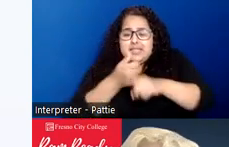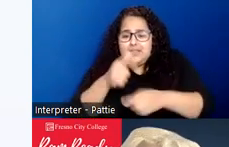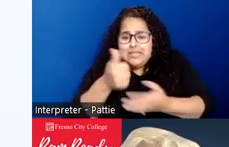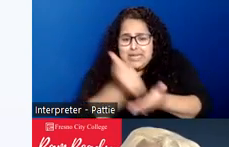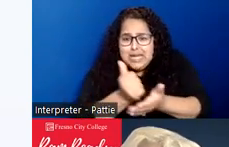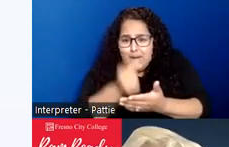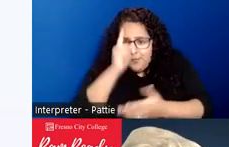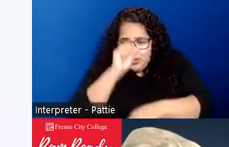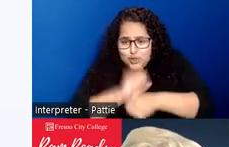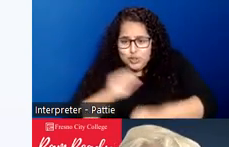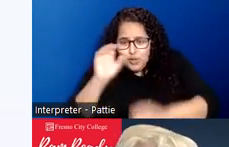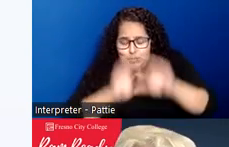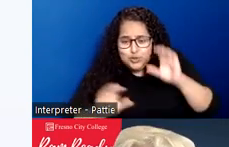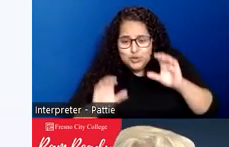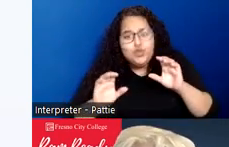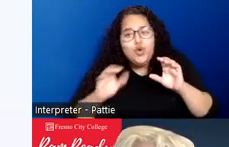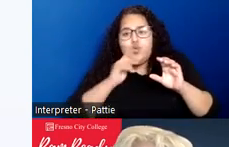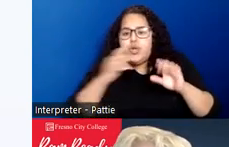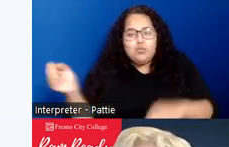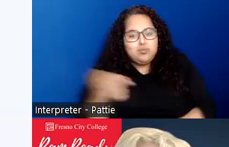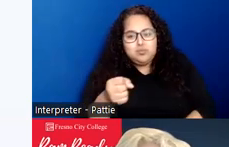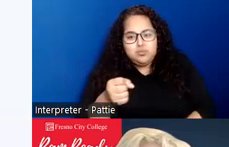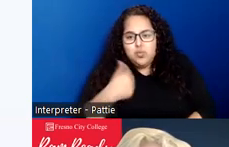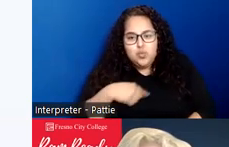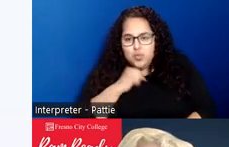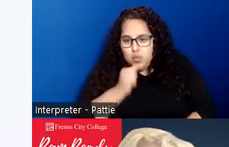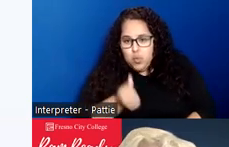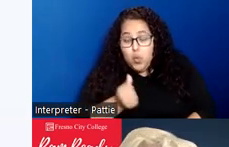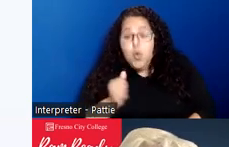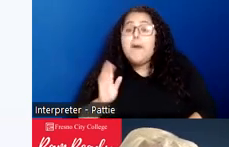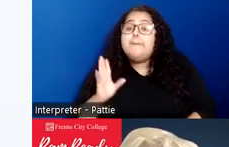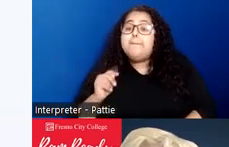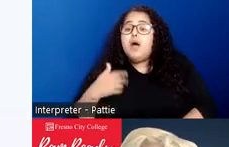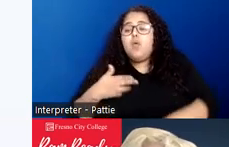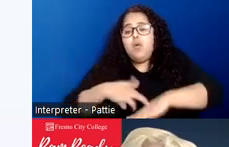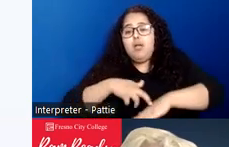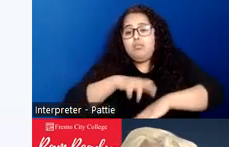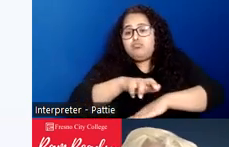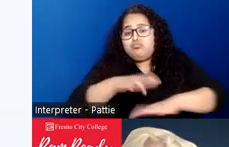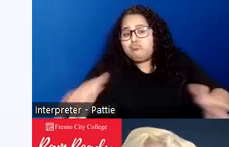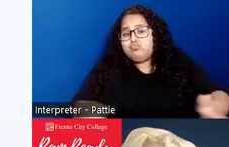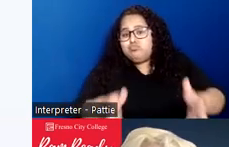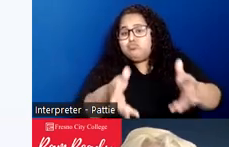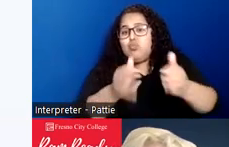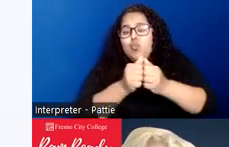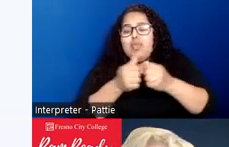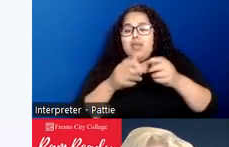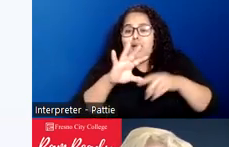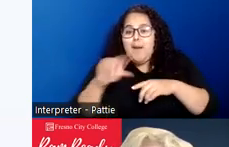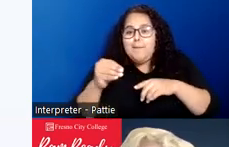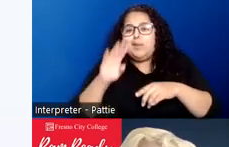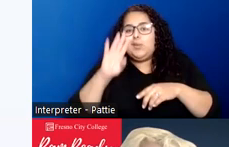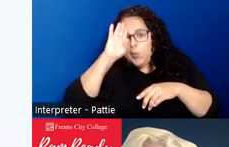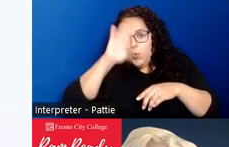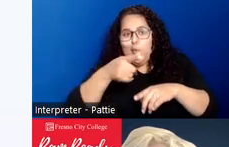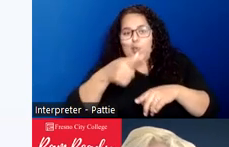job search, we don't place people in jobs, but we do direct you towards companies that are hiring. Depending